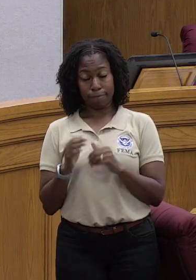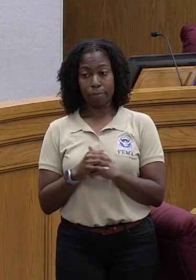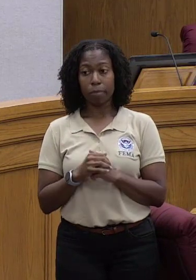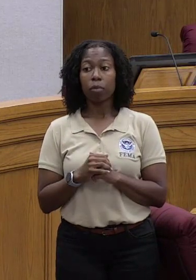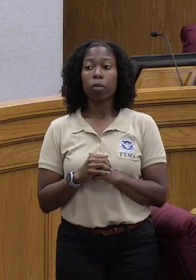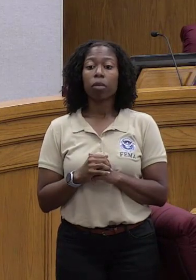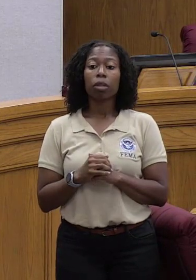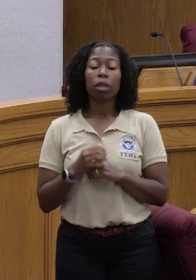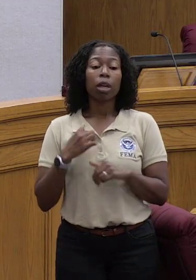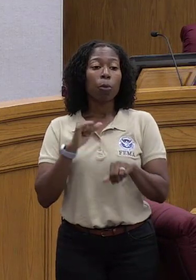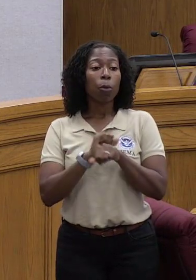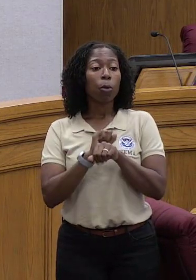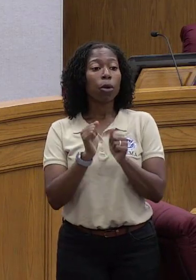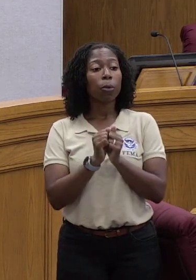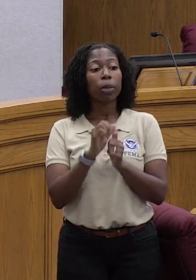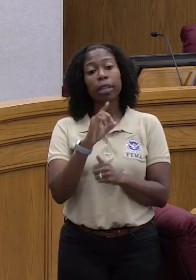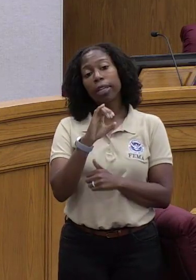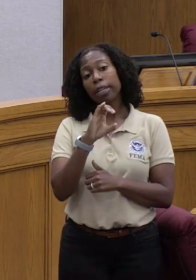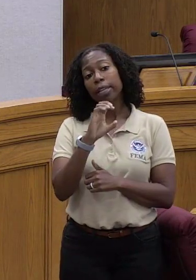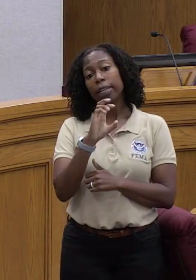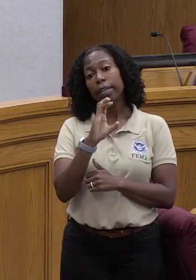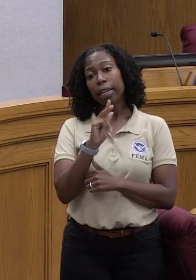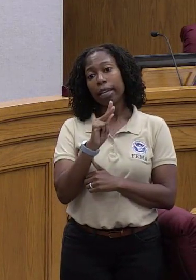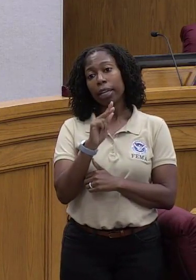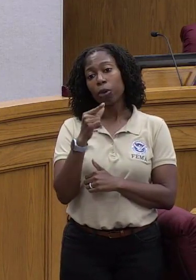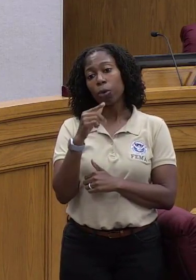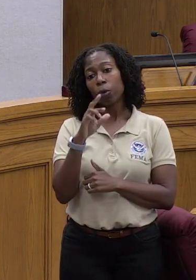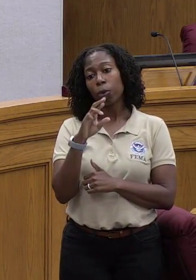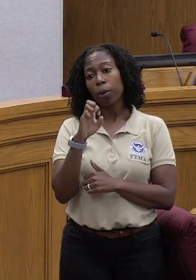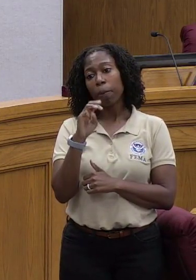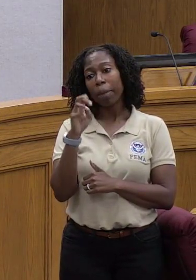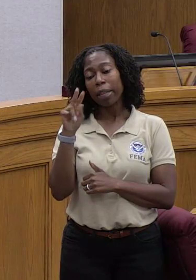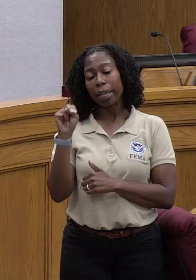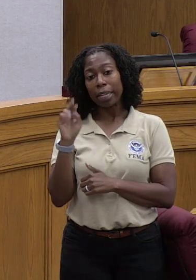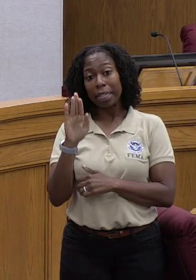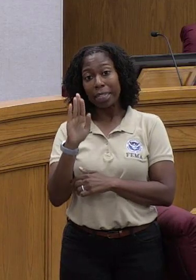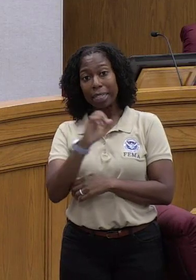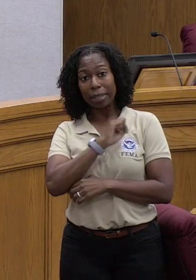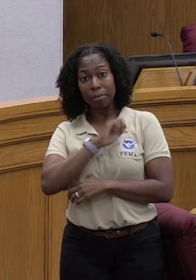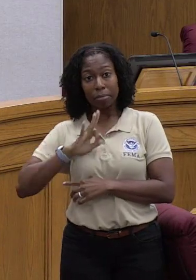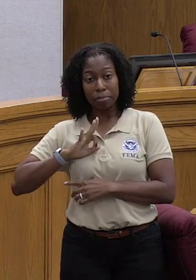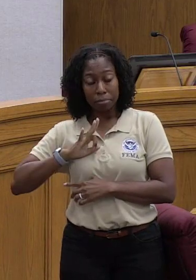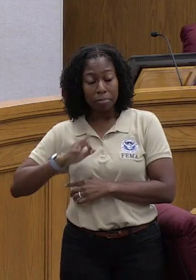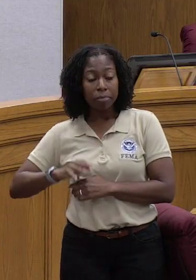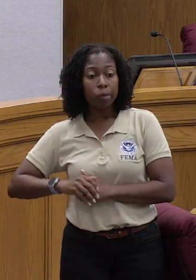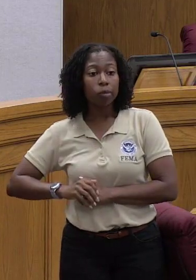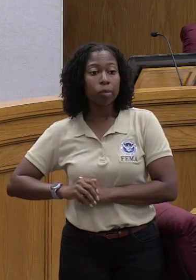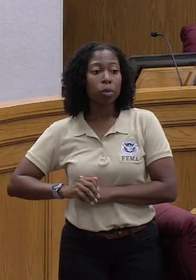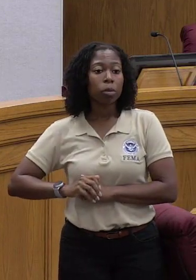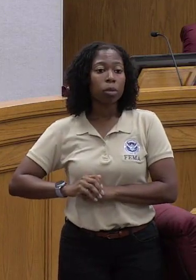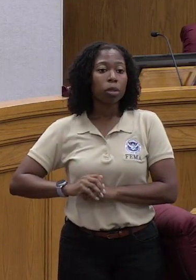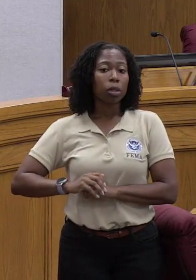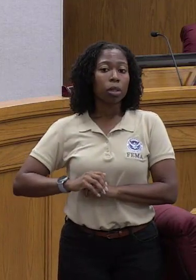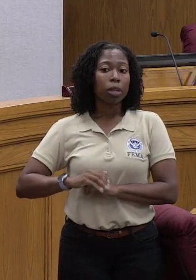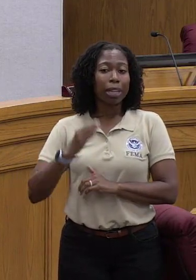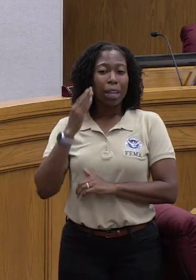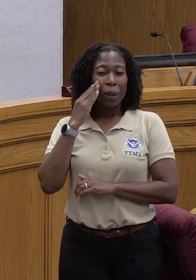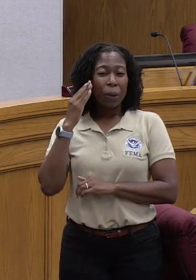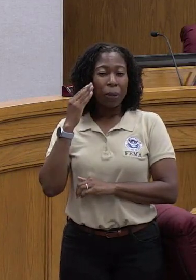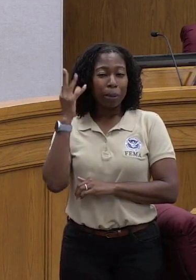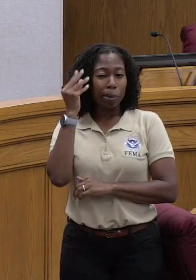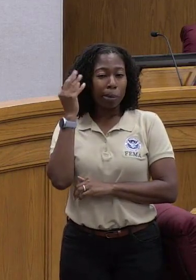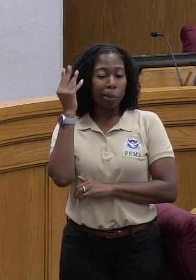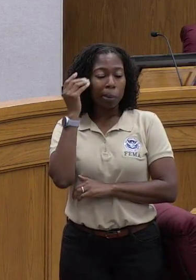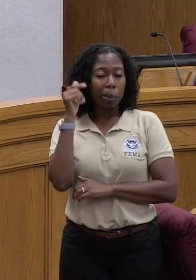with Dick Vermillion and his staff, and I want to assure you they've been thinking about this storm